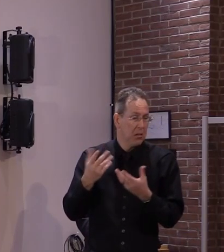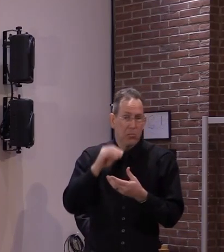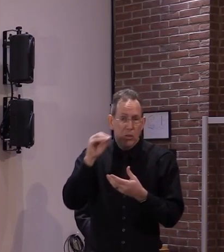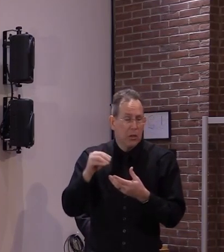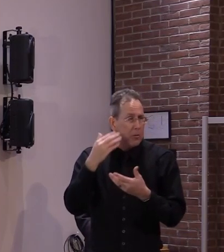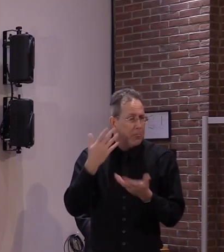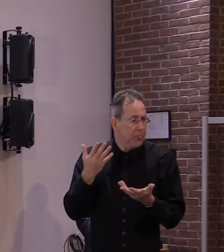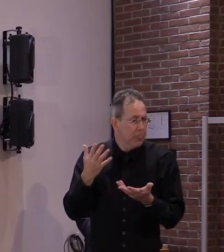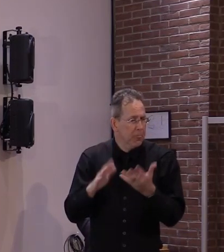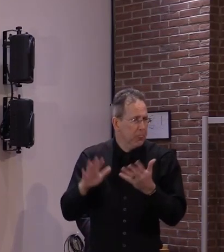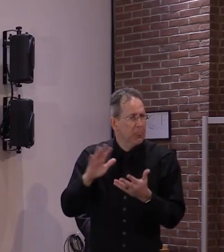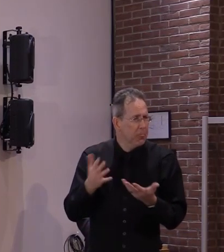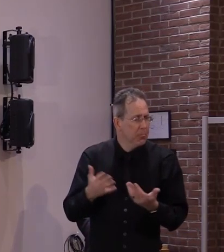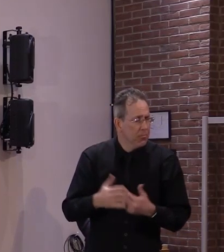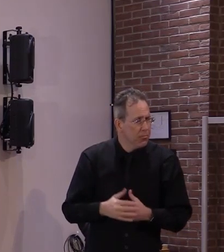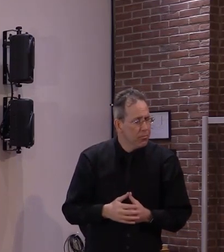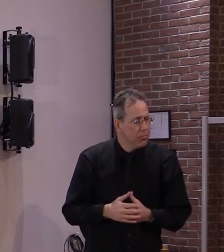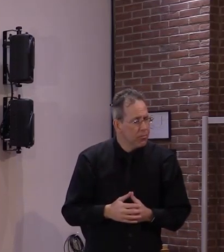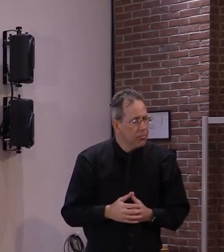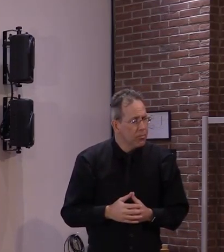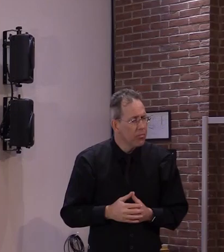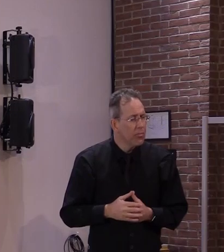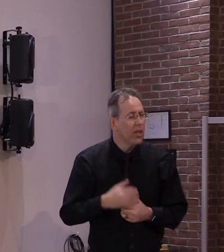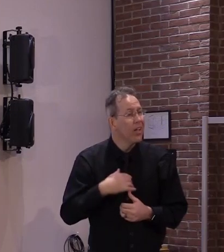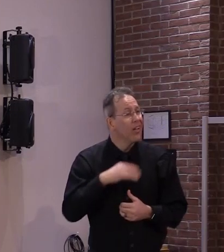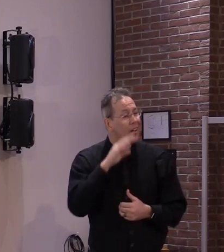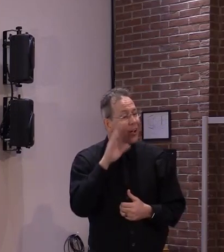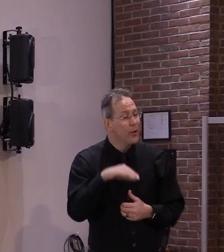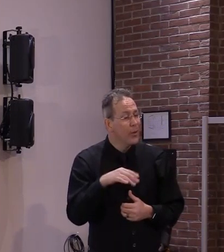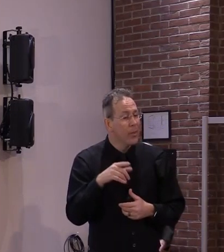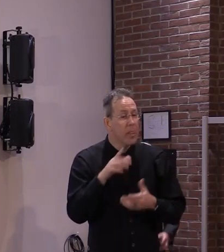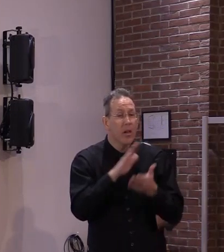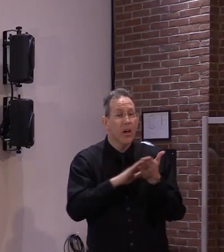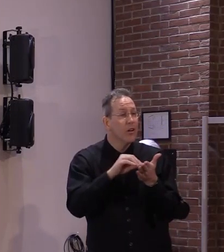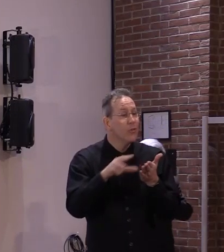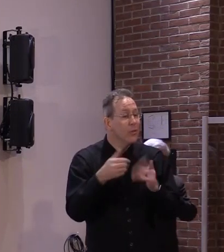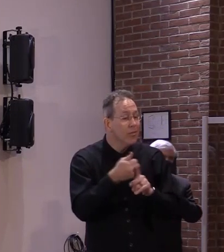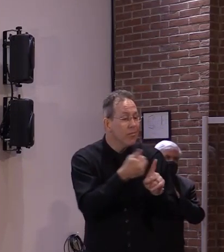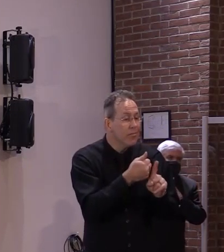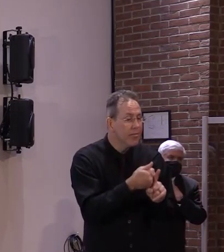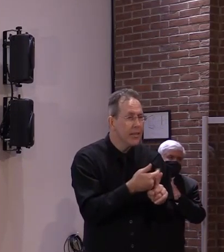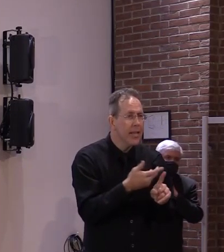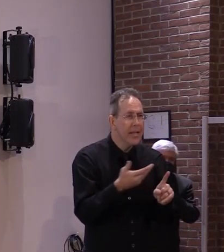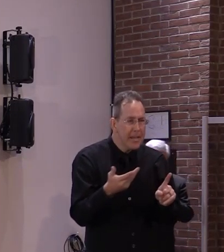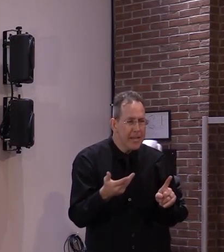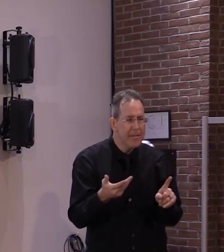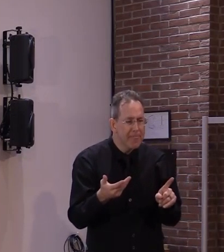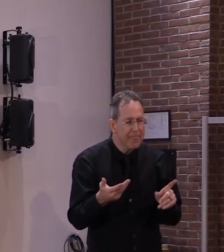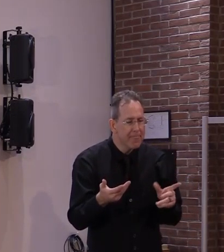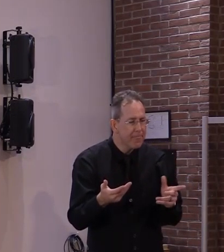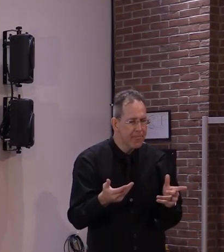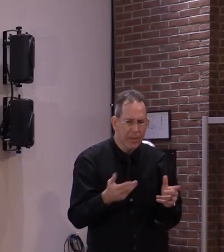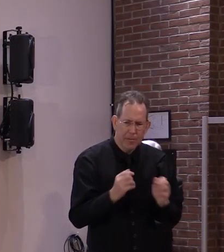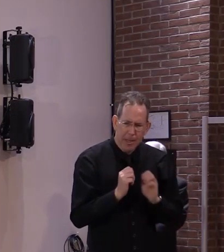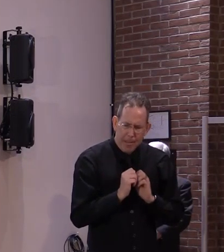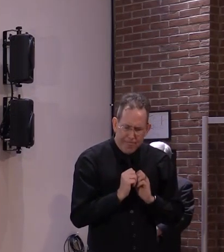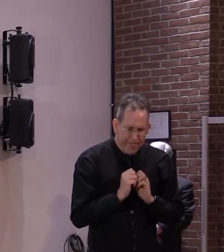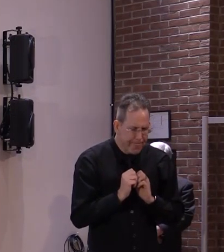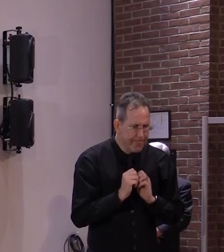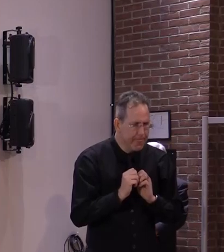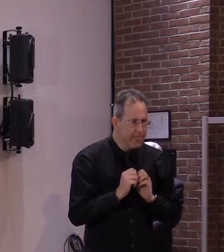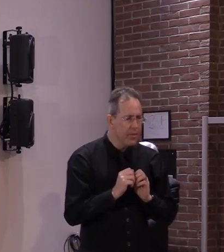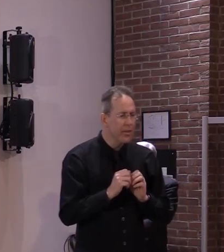student cases have spanned the general campus as well as the one or two of the athletic teams as